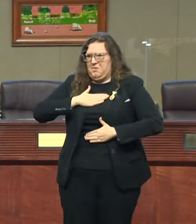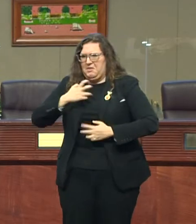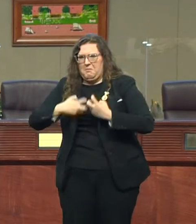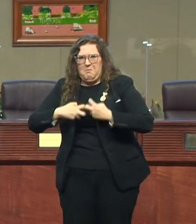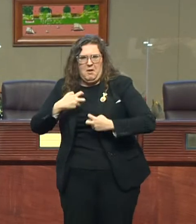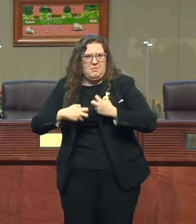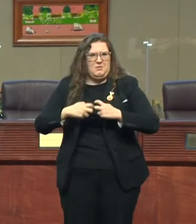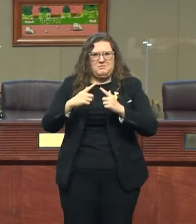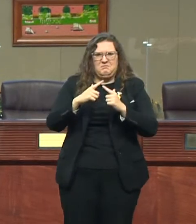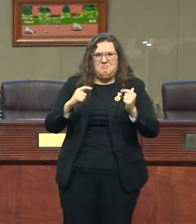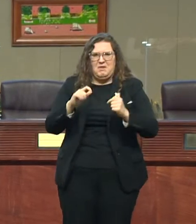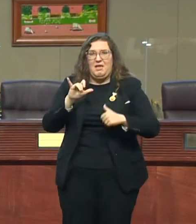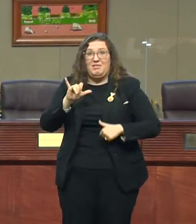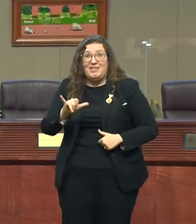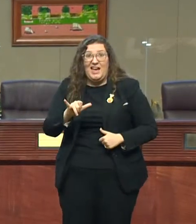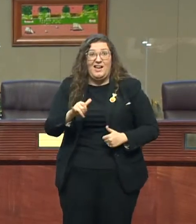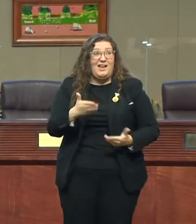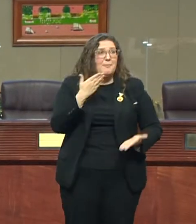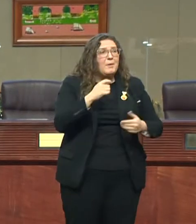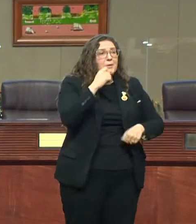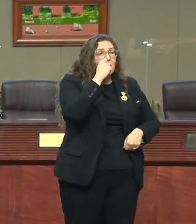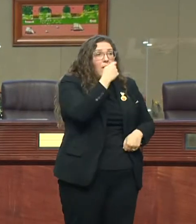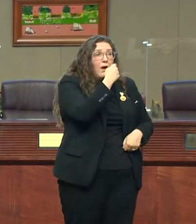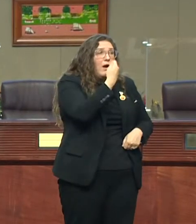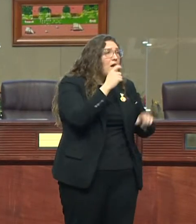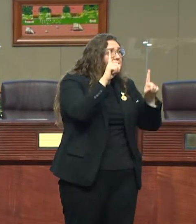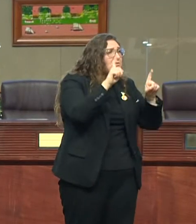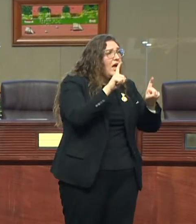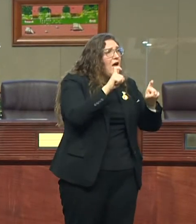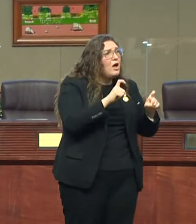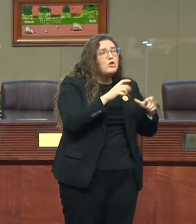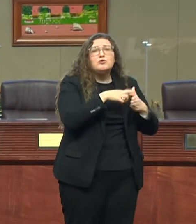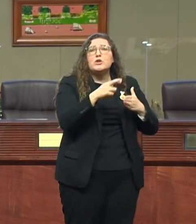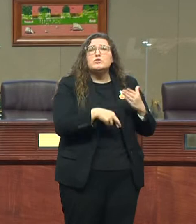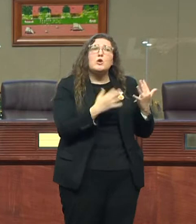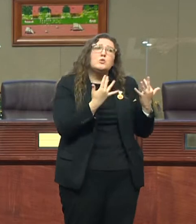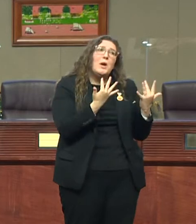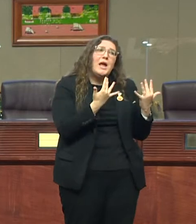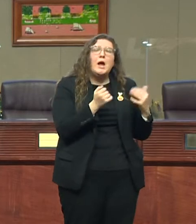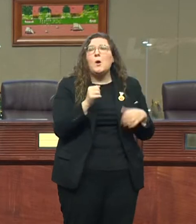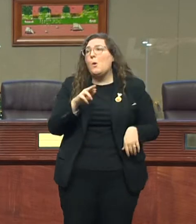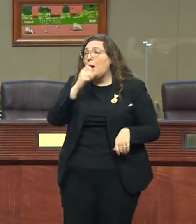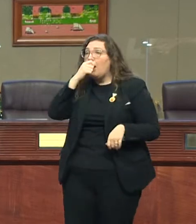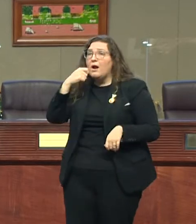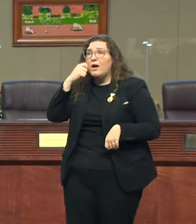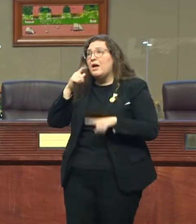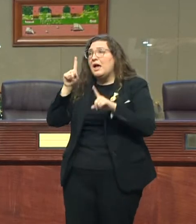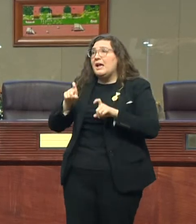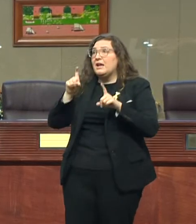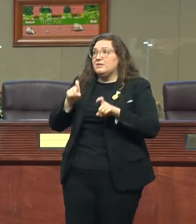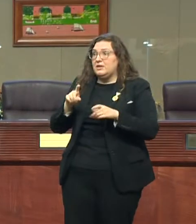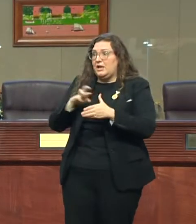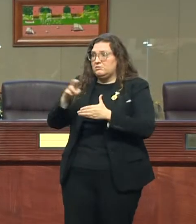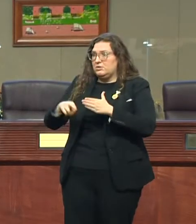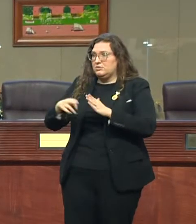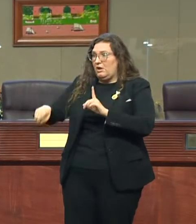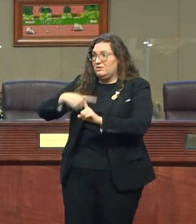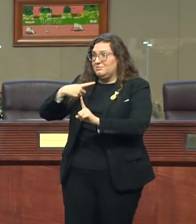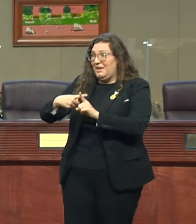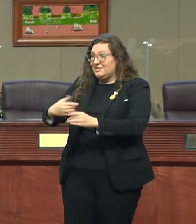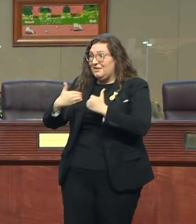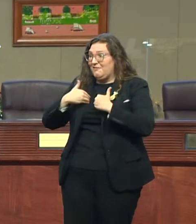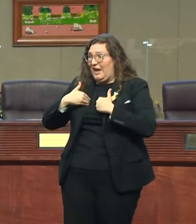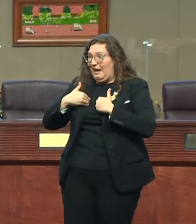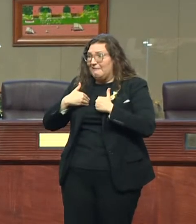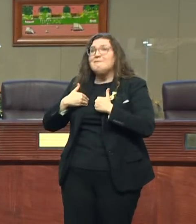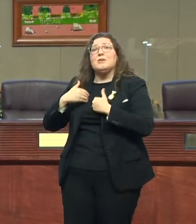test results, or have tested positive for COVID-19, to please stay home. Thank you. I